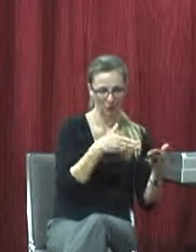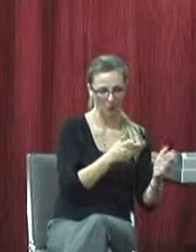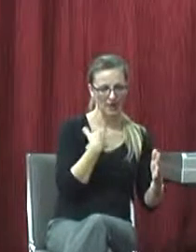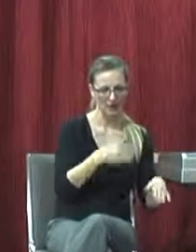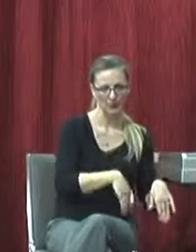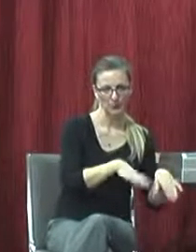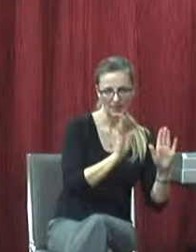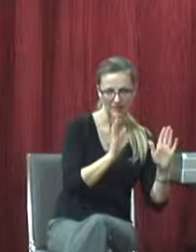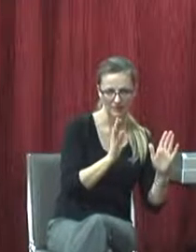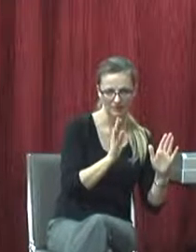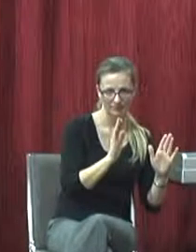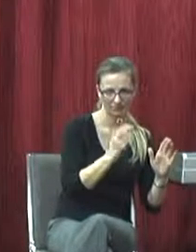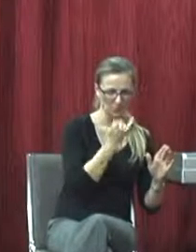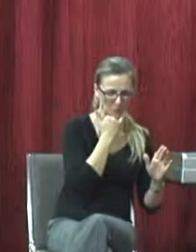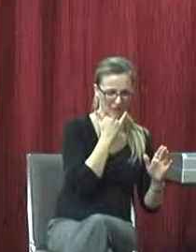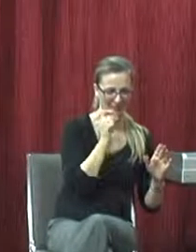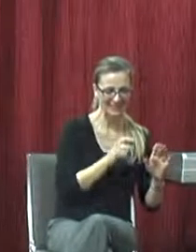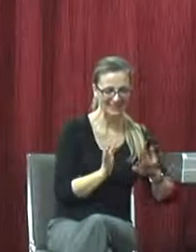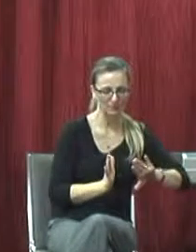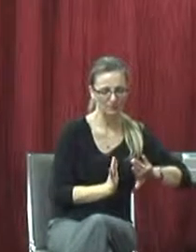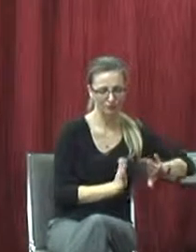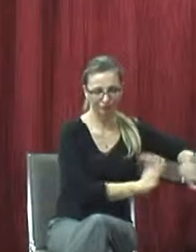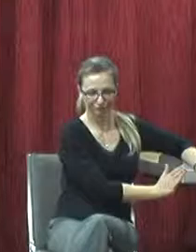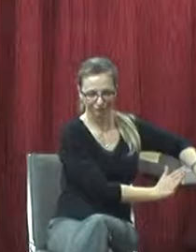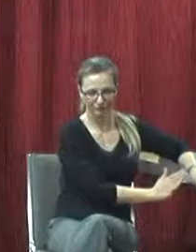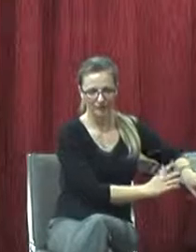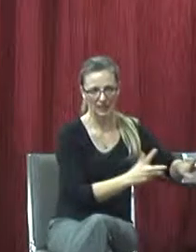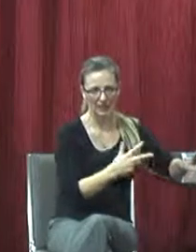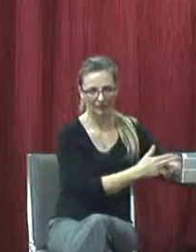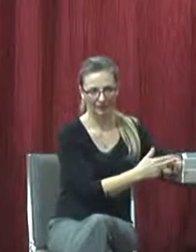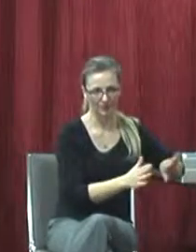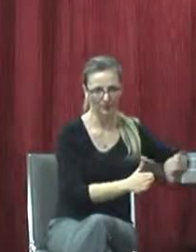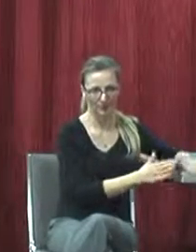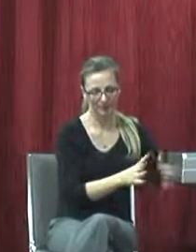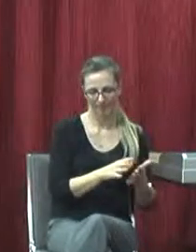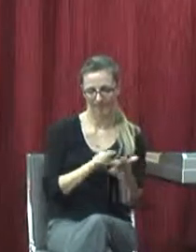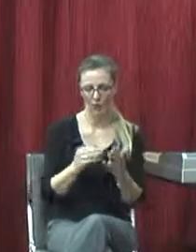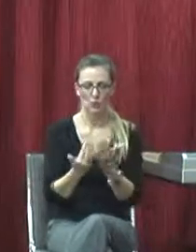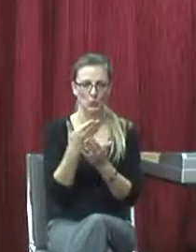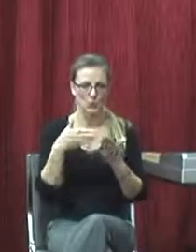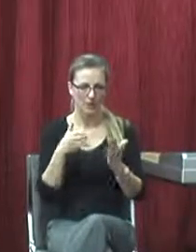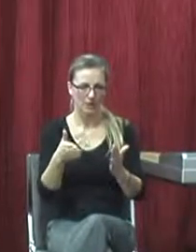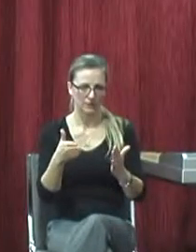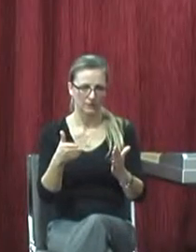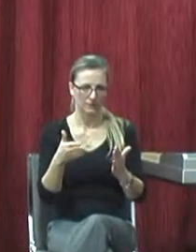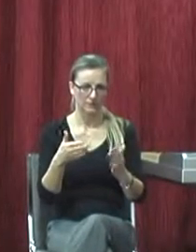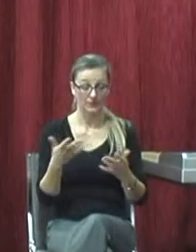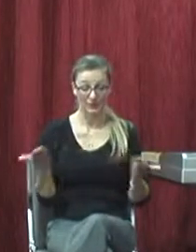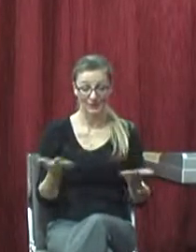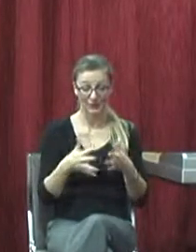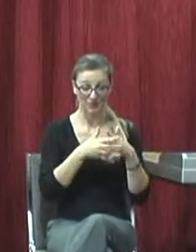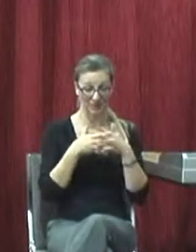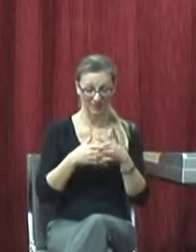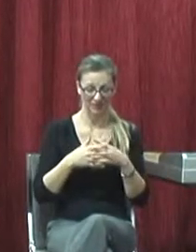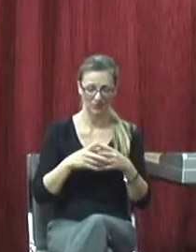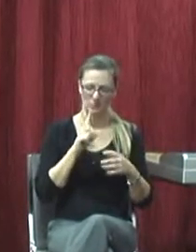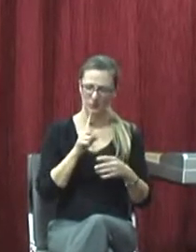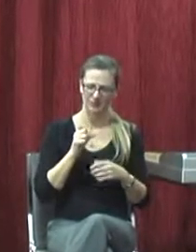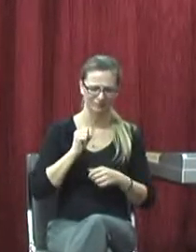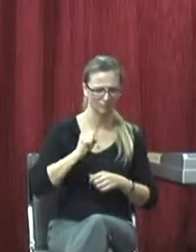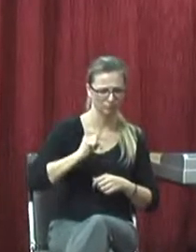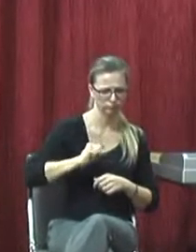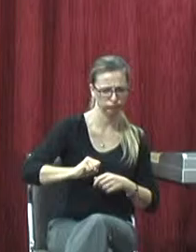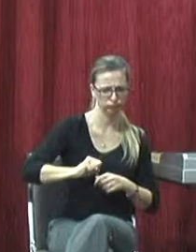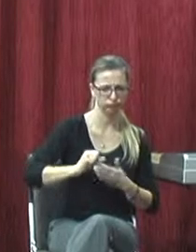So the reality in congregations, and I've talked to many pastors about this, is that in America, there's a very strong resistance to serving